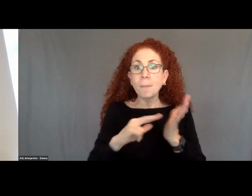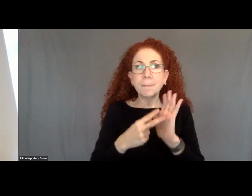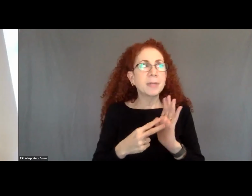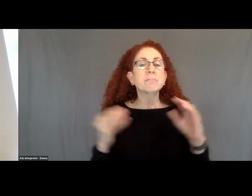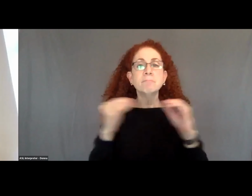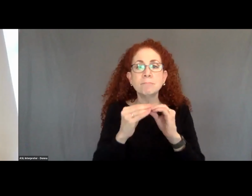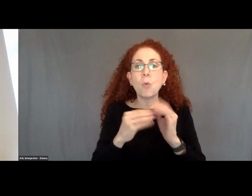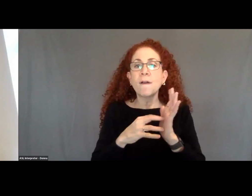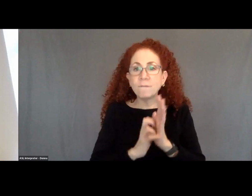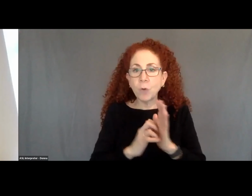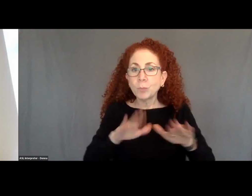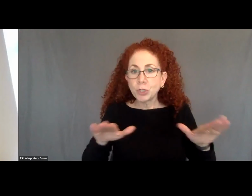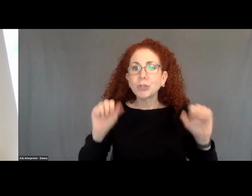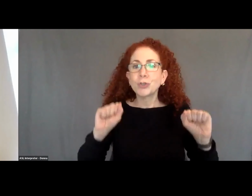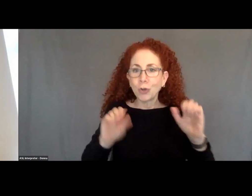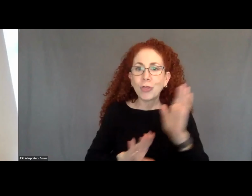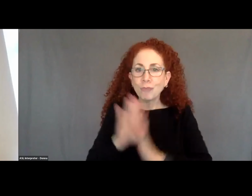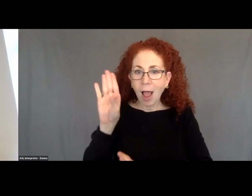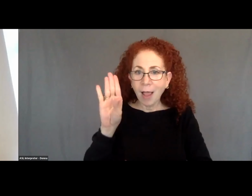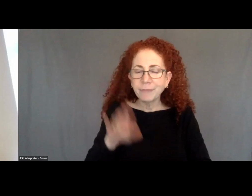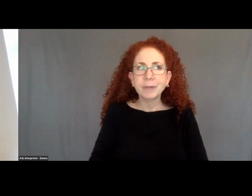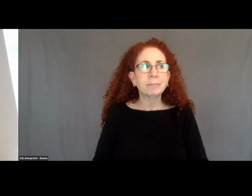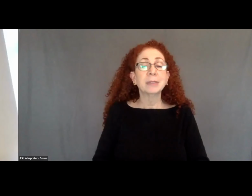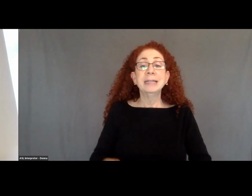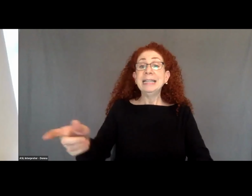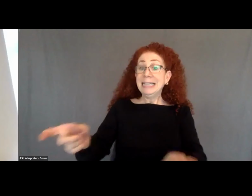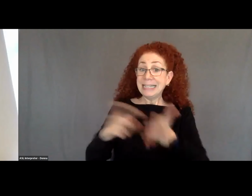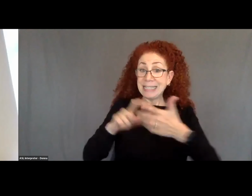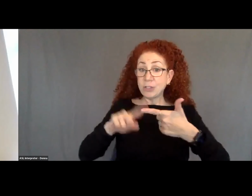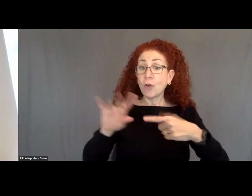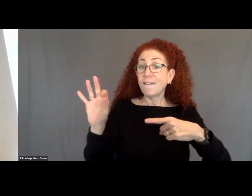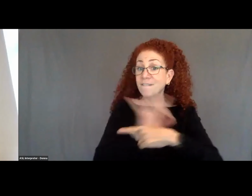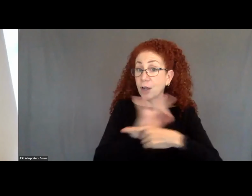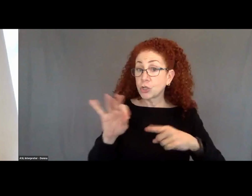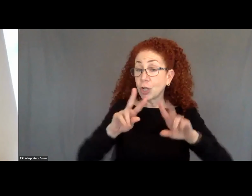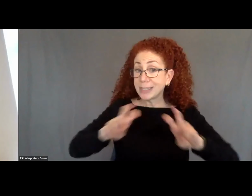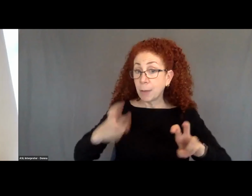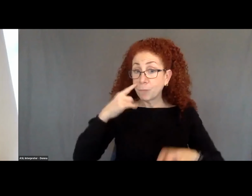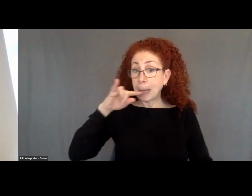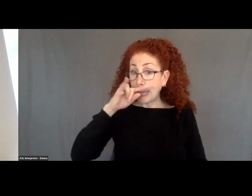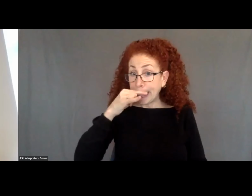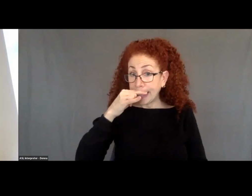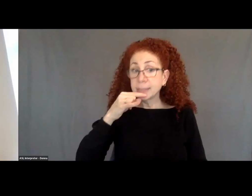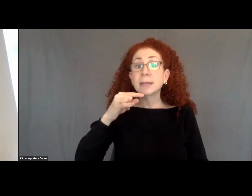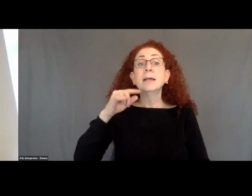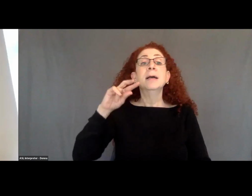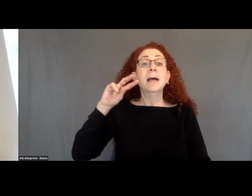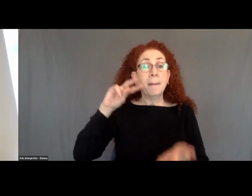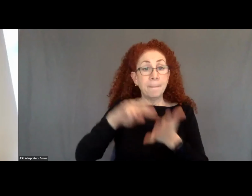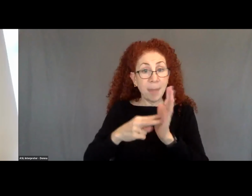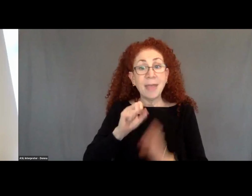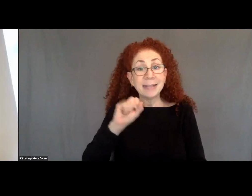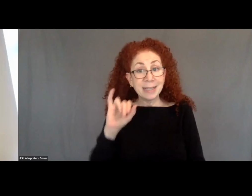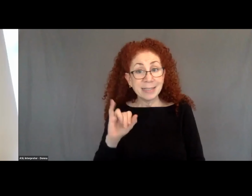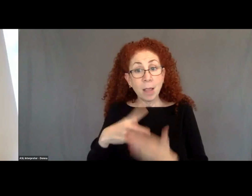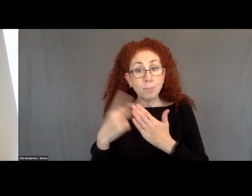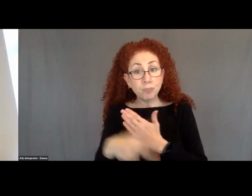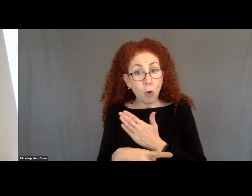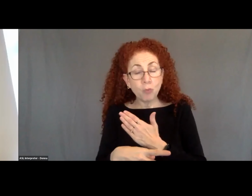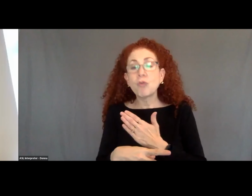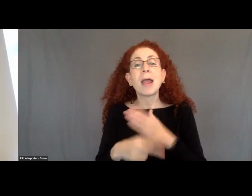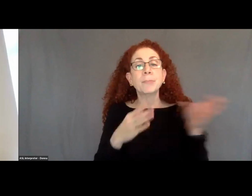children would thrive. The insistence on a functional assessment for kids also subtly pulled the SSI program away from its